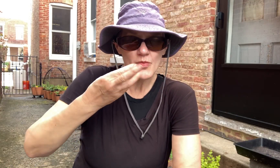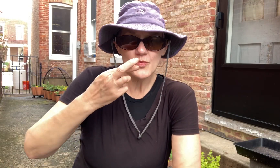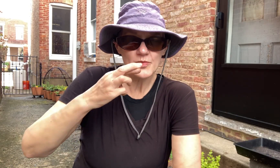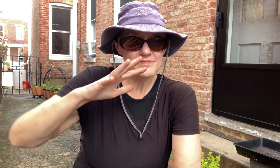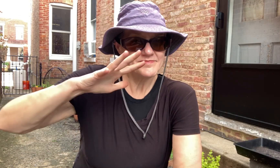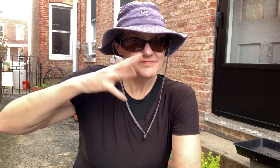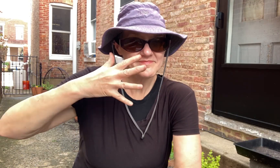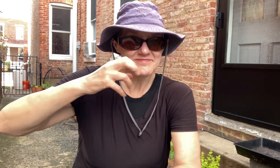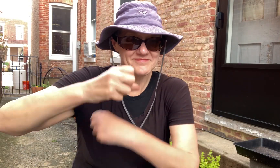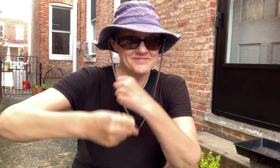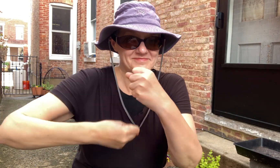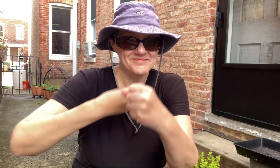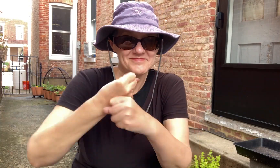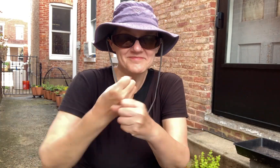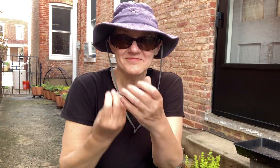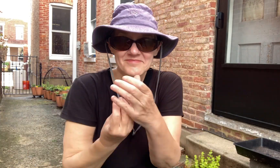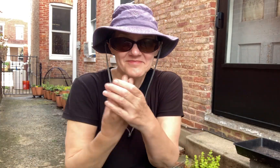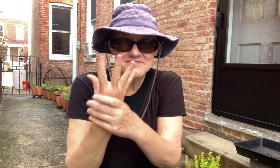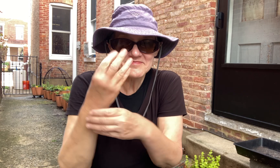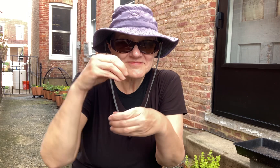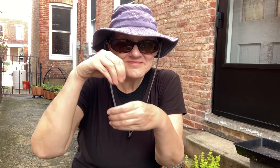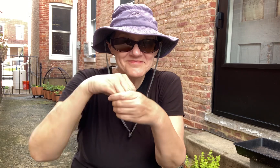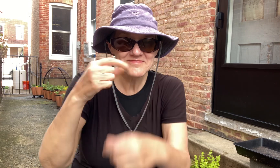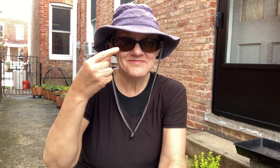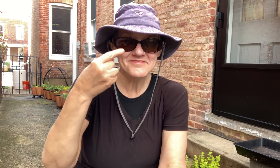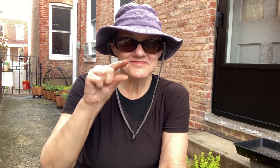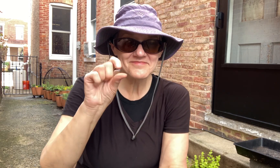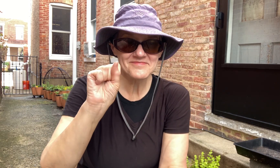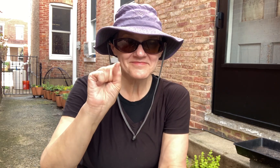This is my 4th or my 5th year to grow in a GreenStalk.